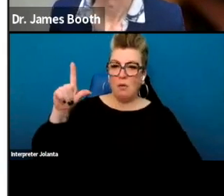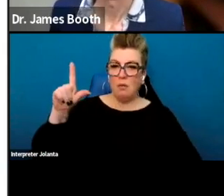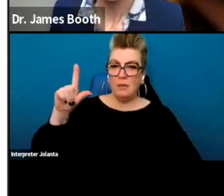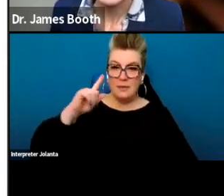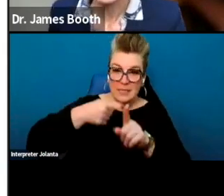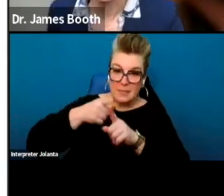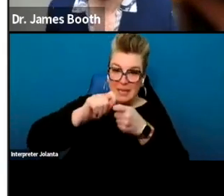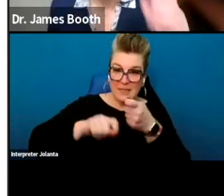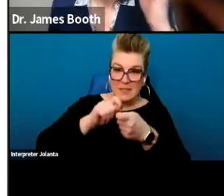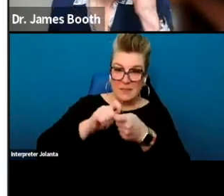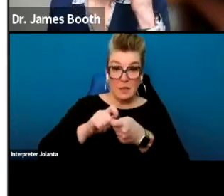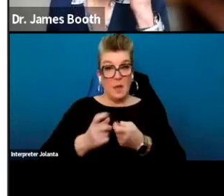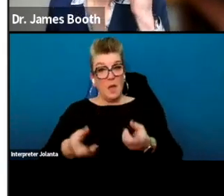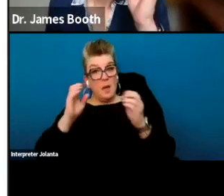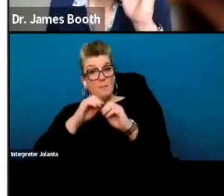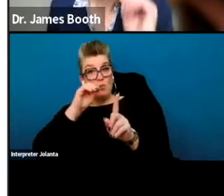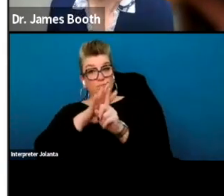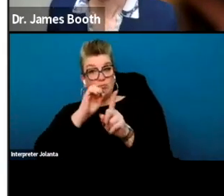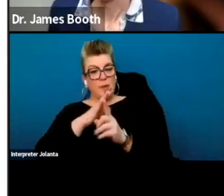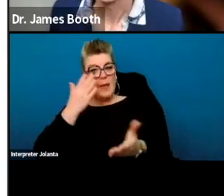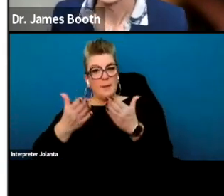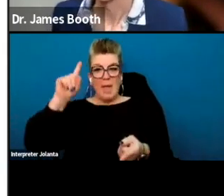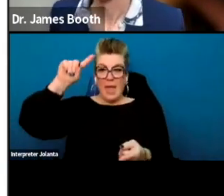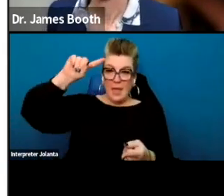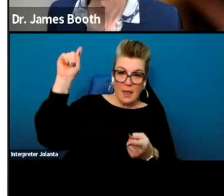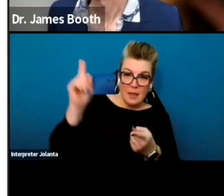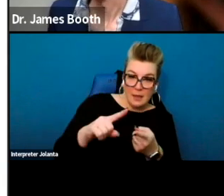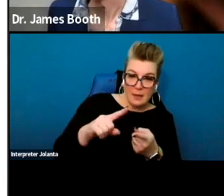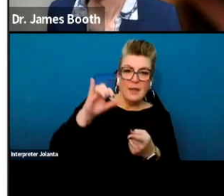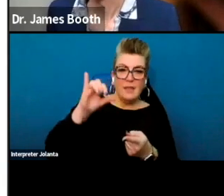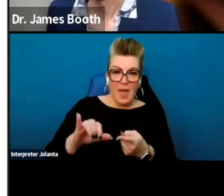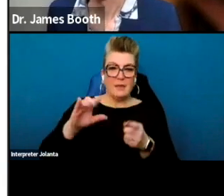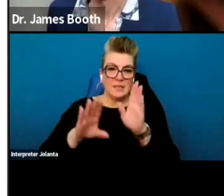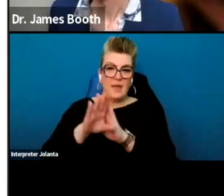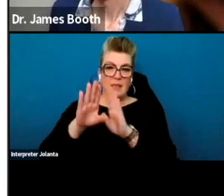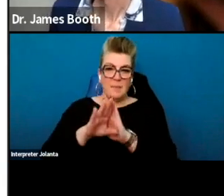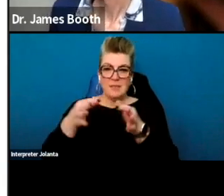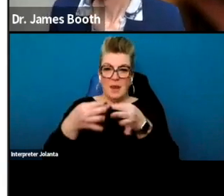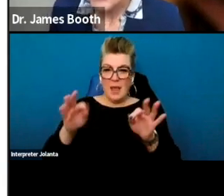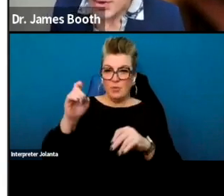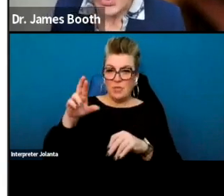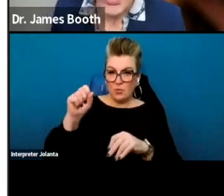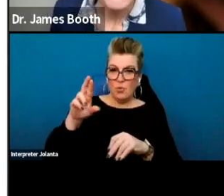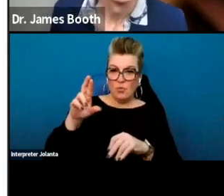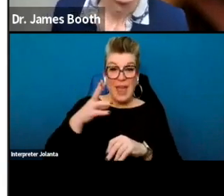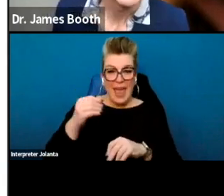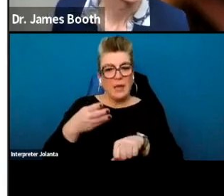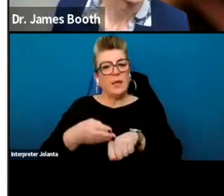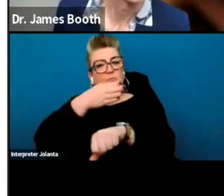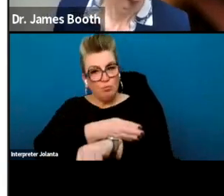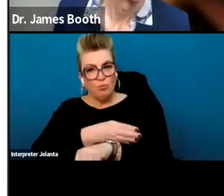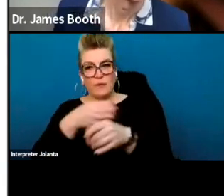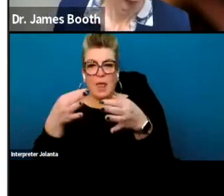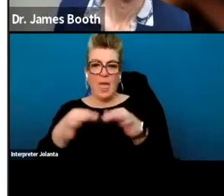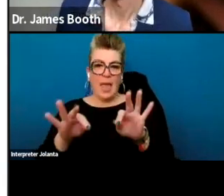language use may mitigate the lack of cortical specificity in developmental language disorder and improve